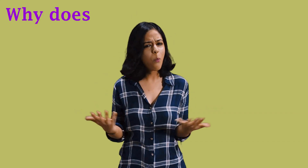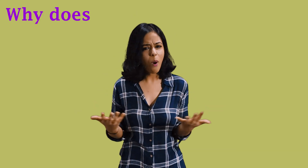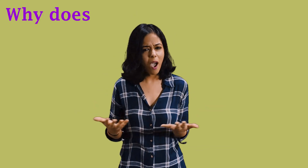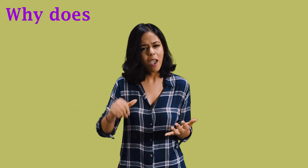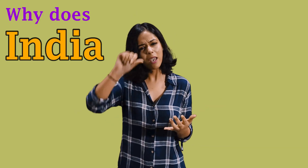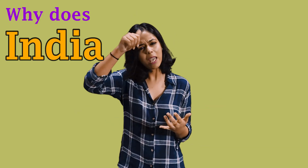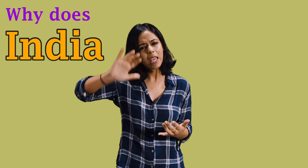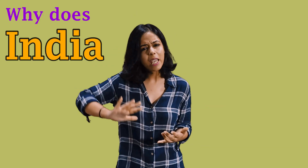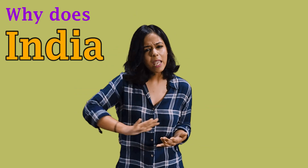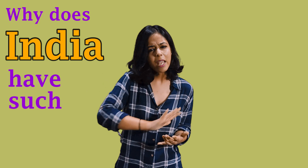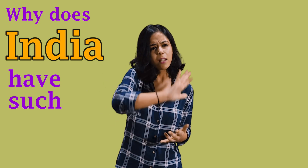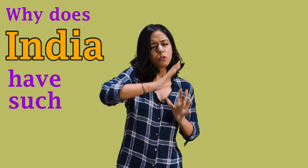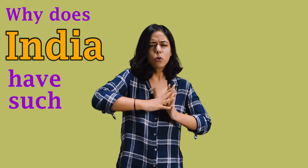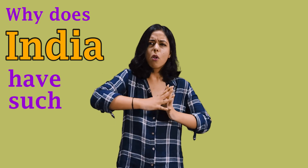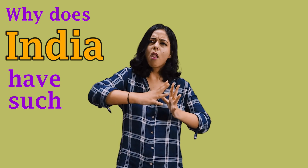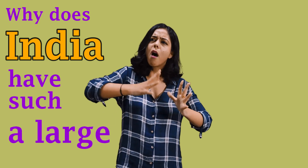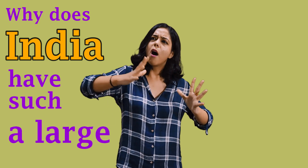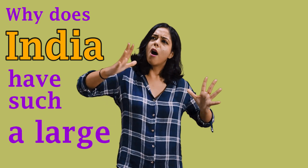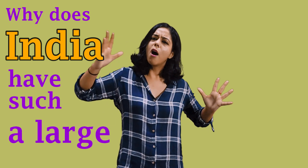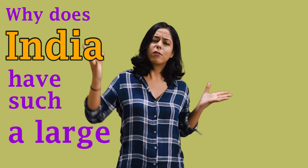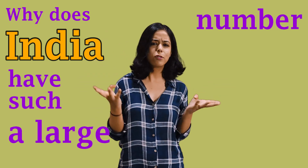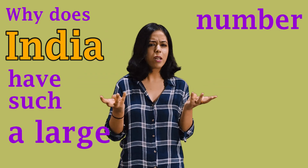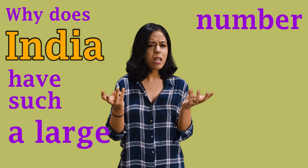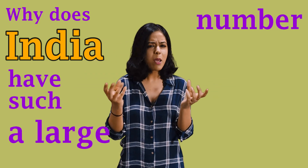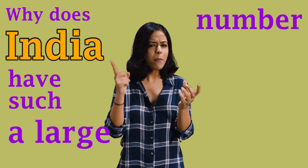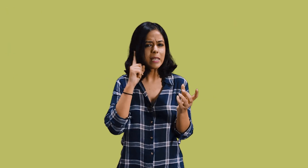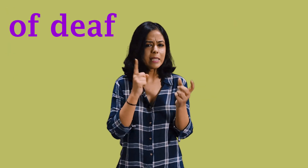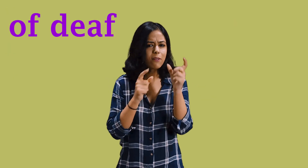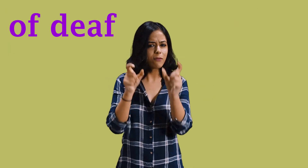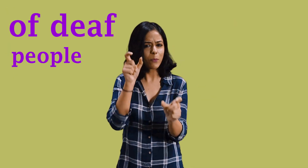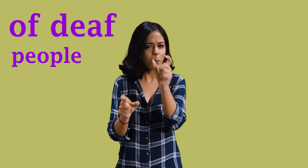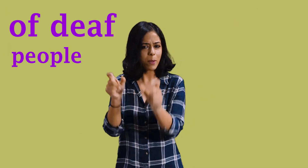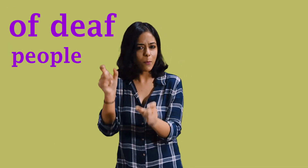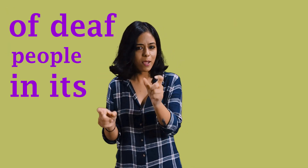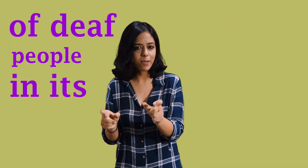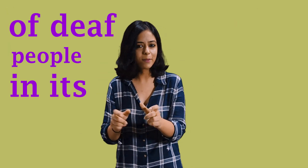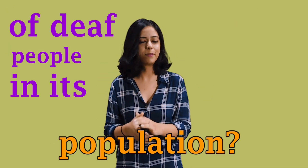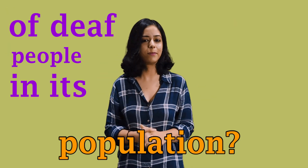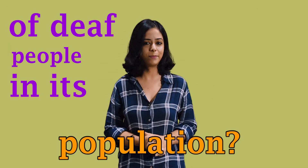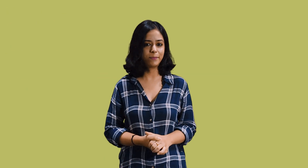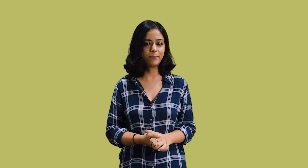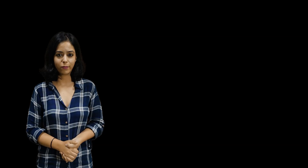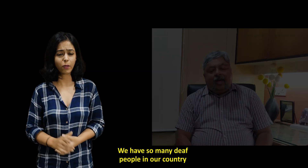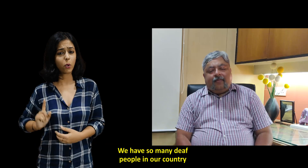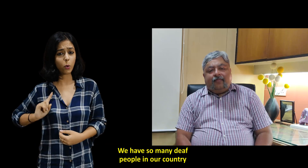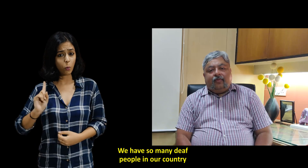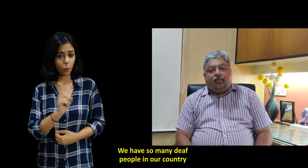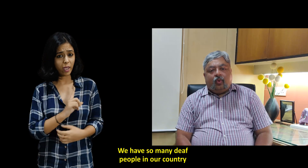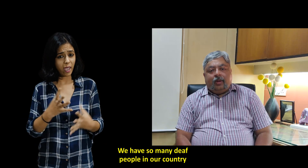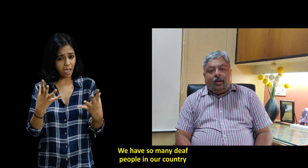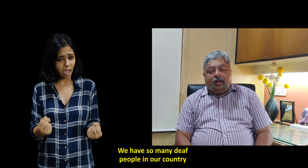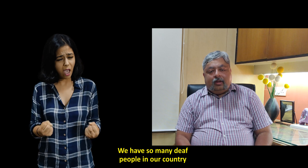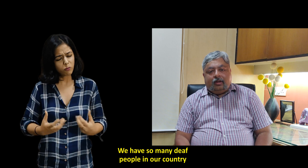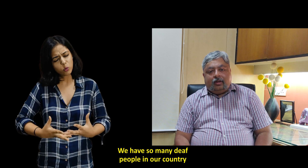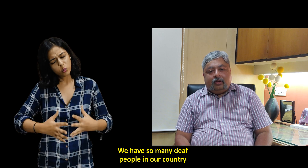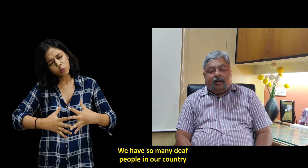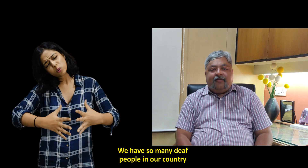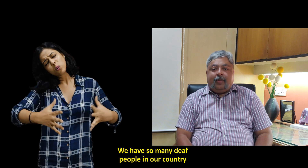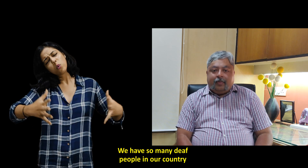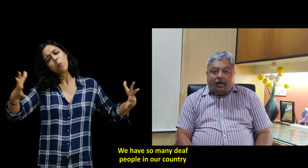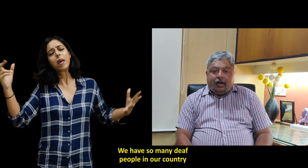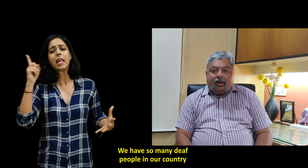why does india have such a large number of deaf people in its population we have so many